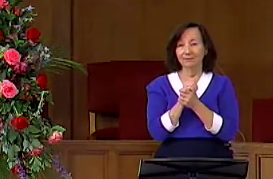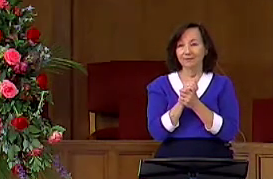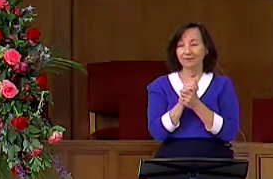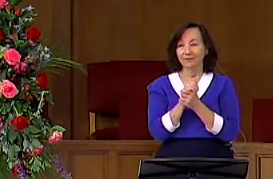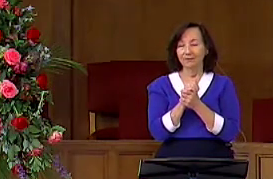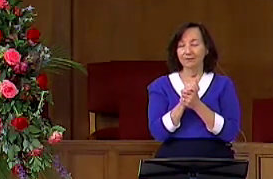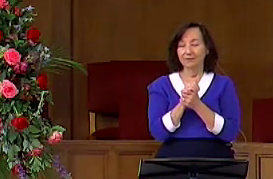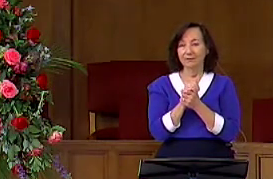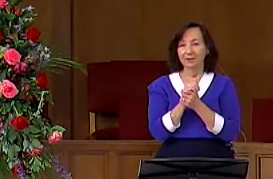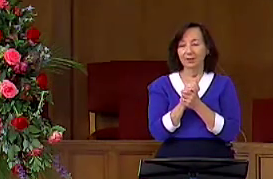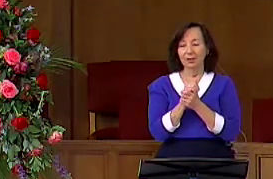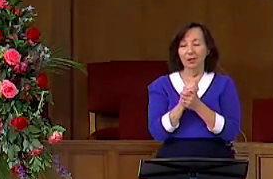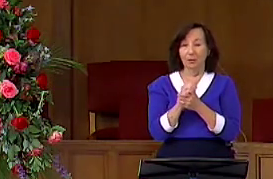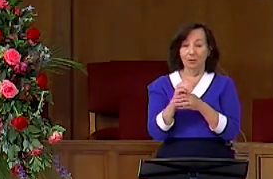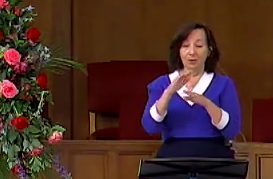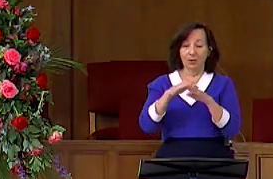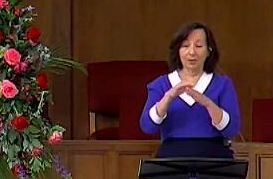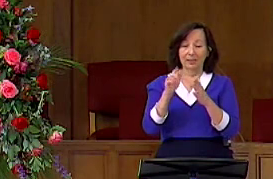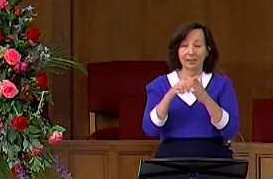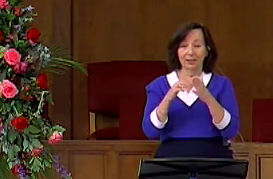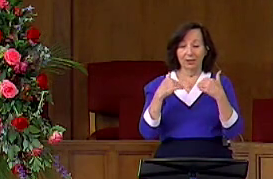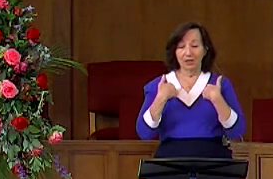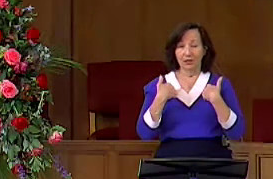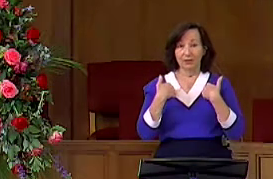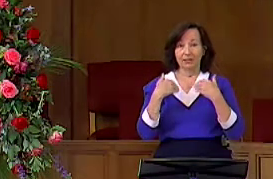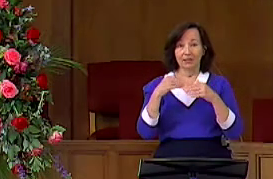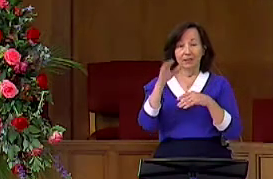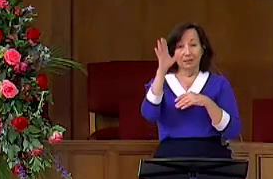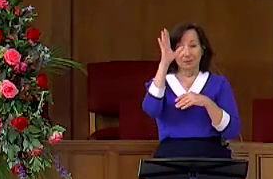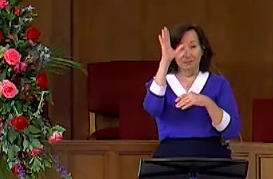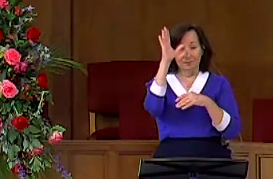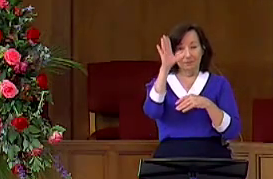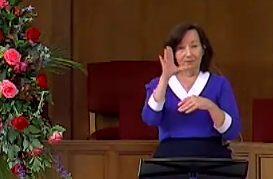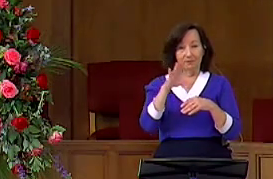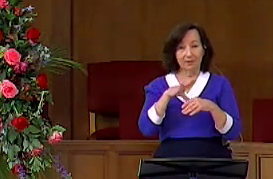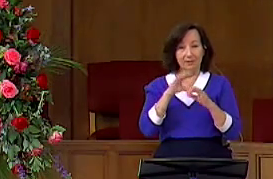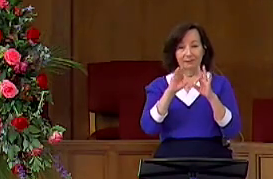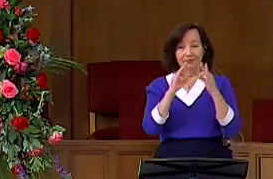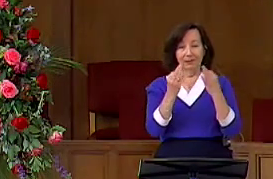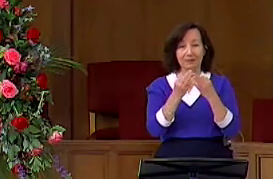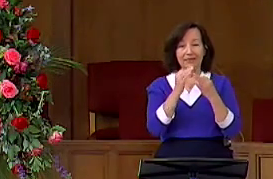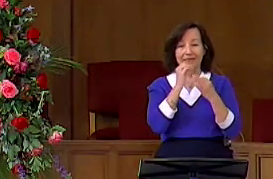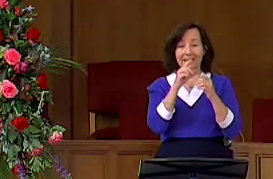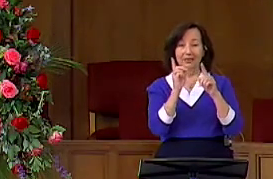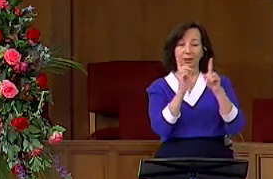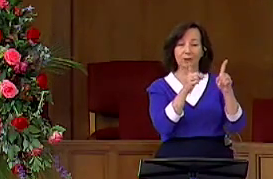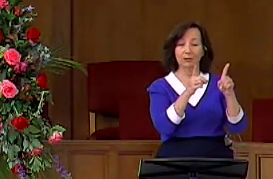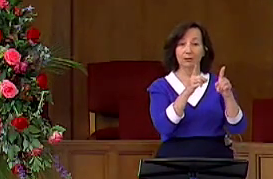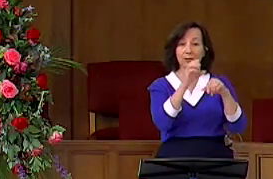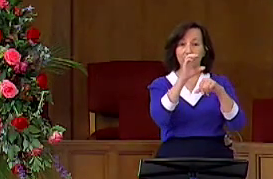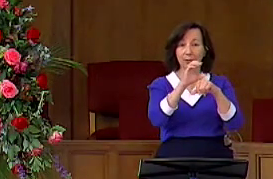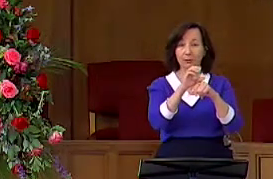was poured upon this young man whose family did not attend church regularly,